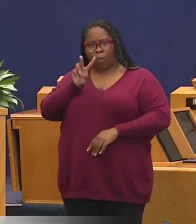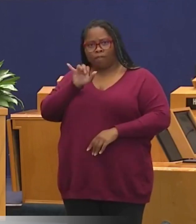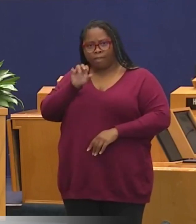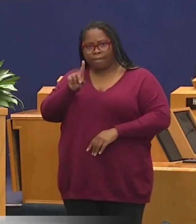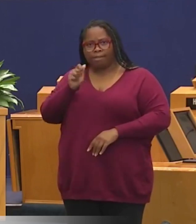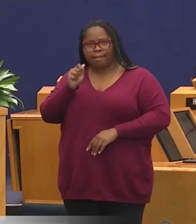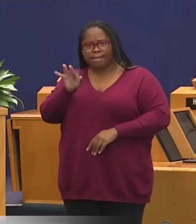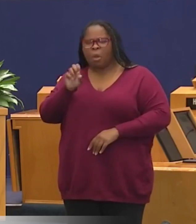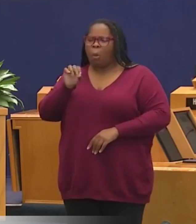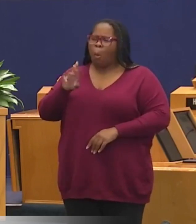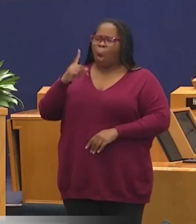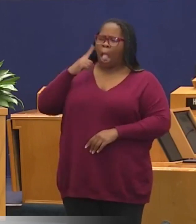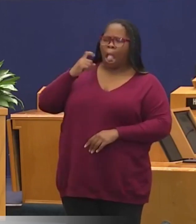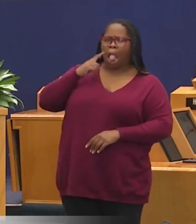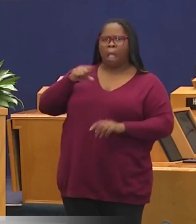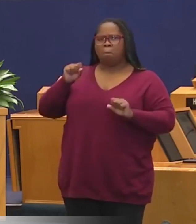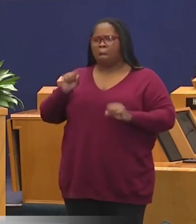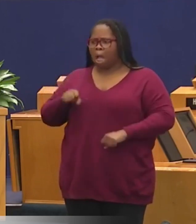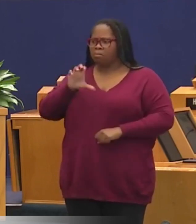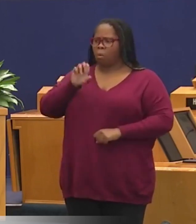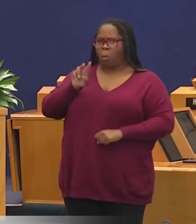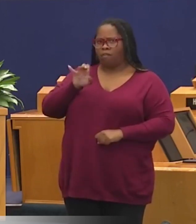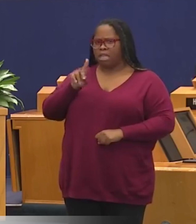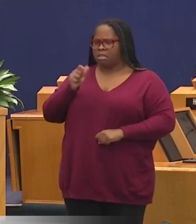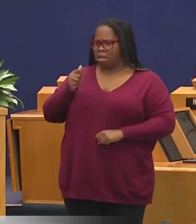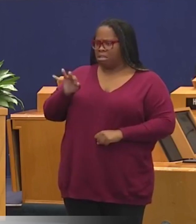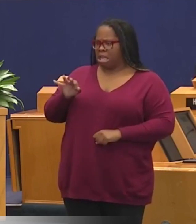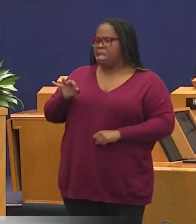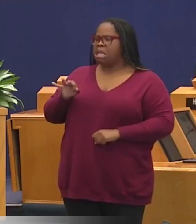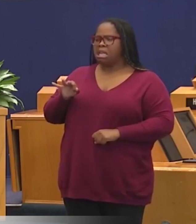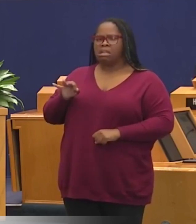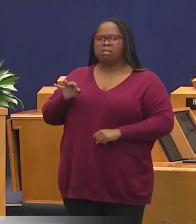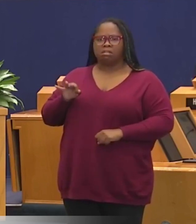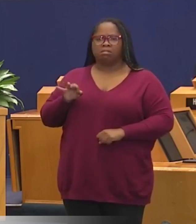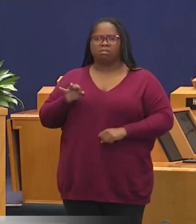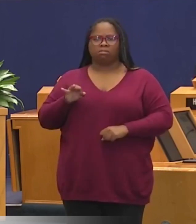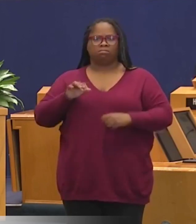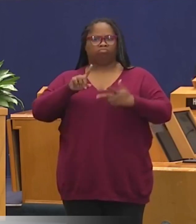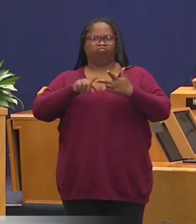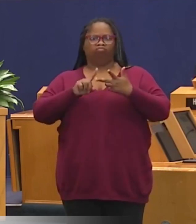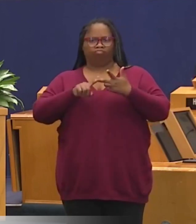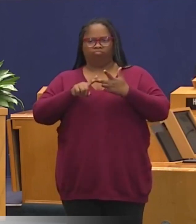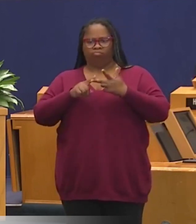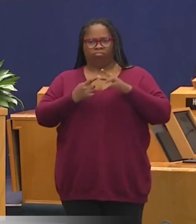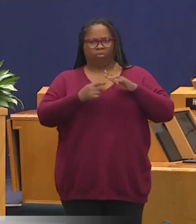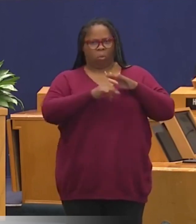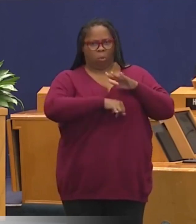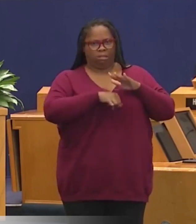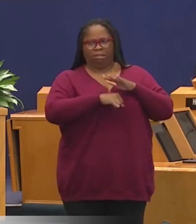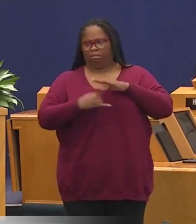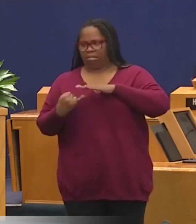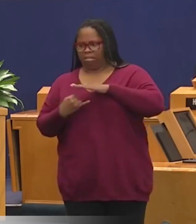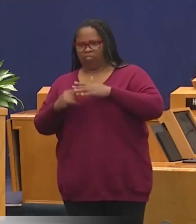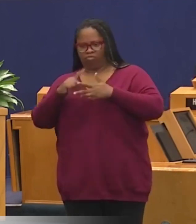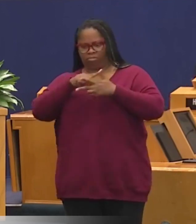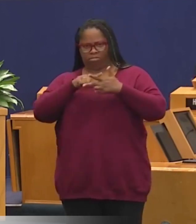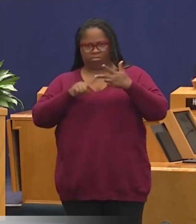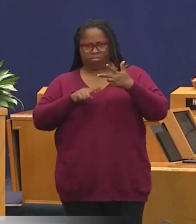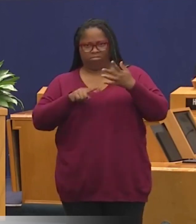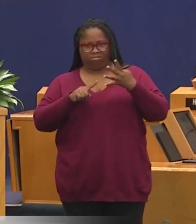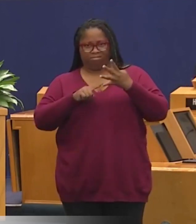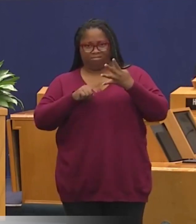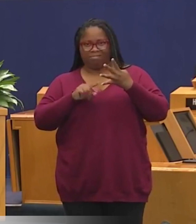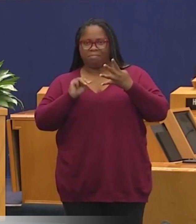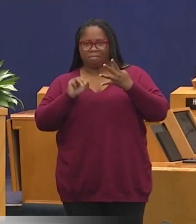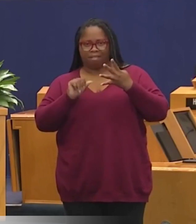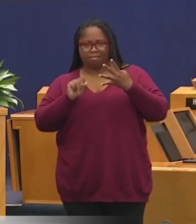possible diagnosis of COVID-19. So as we know more about COVID-19, the guidance will